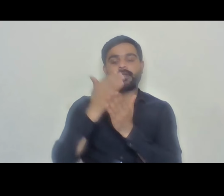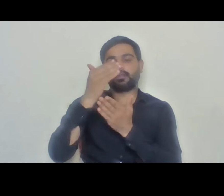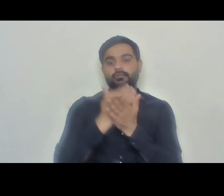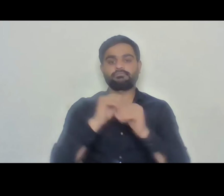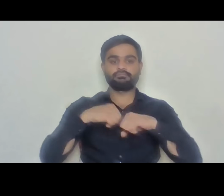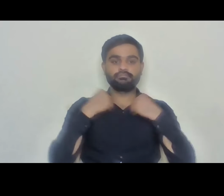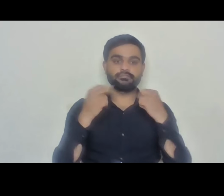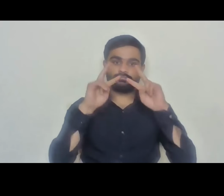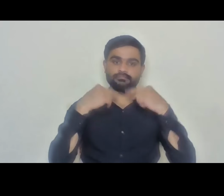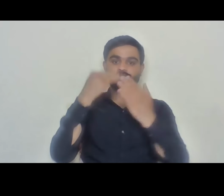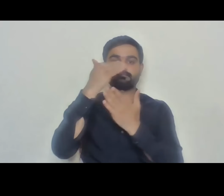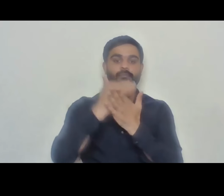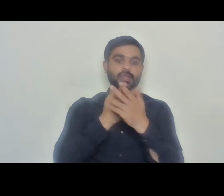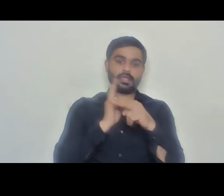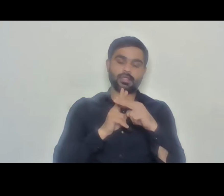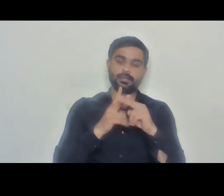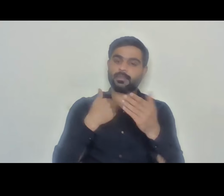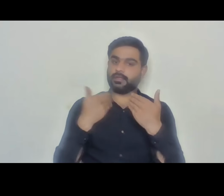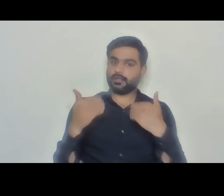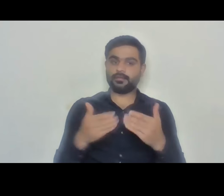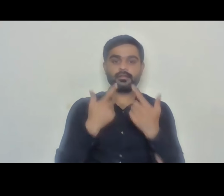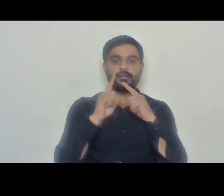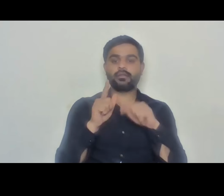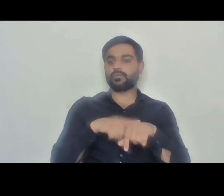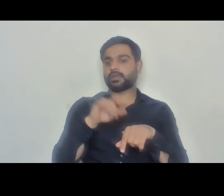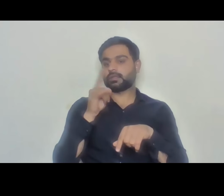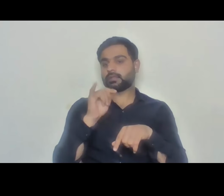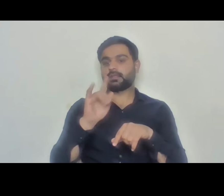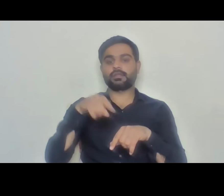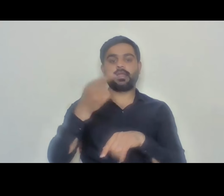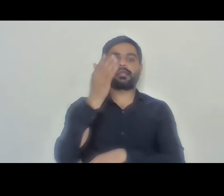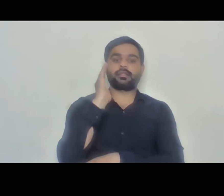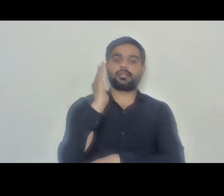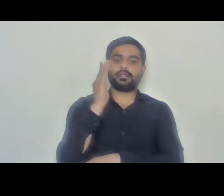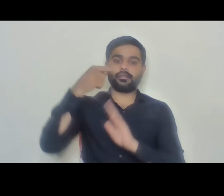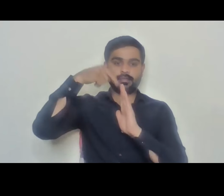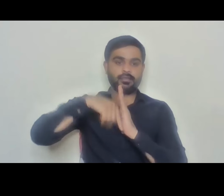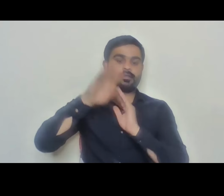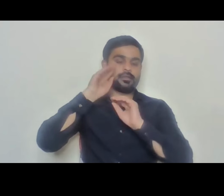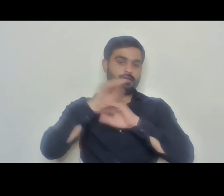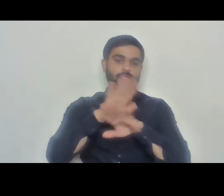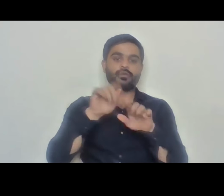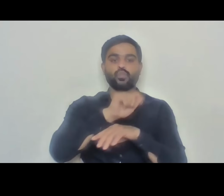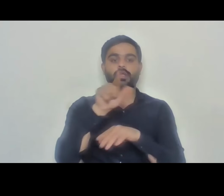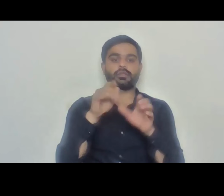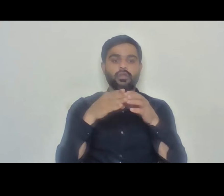active throughout the event. We now meet on 16th March for the next lecture, and the details will be intimated